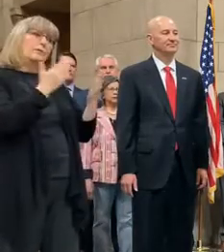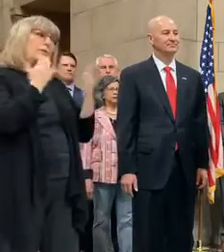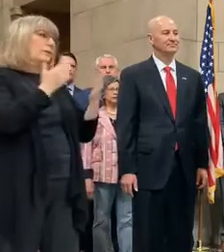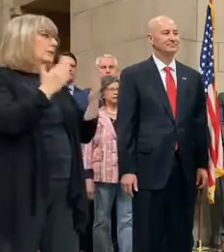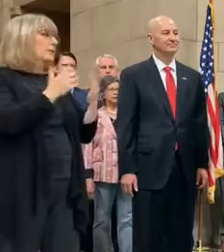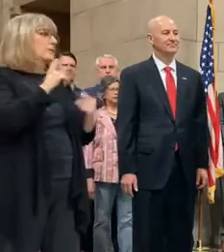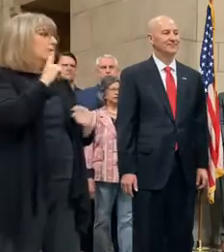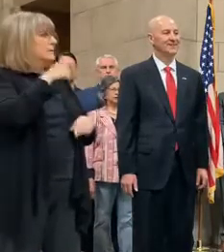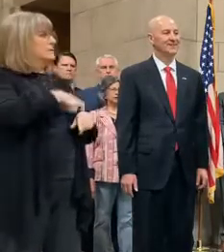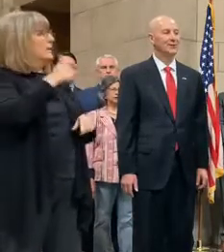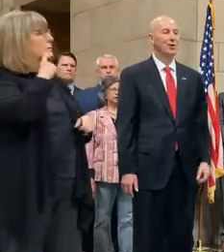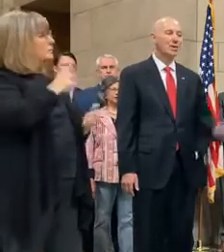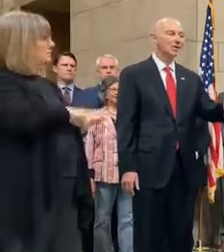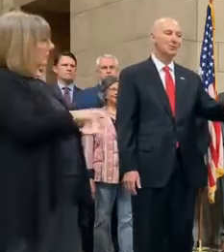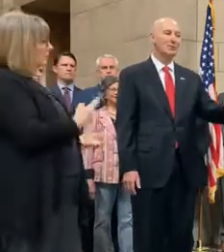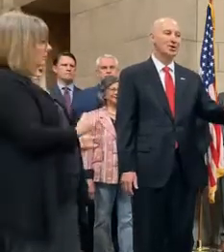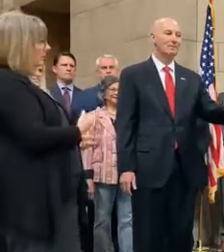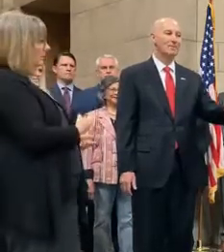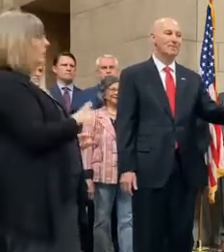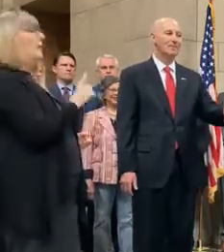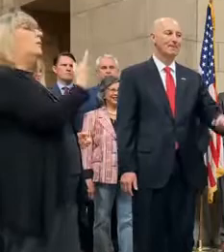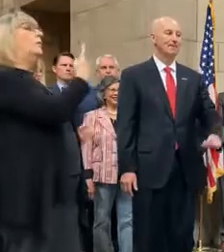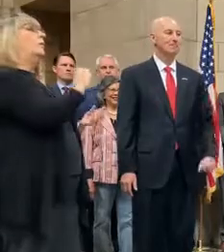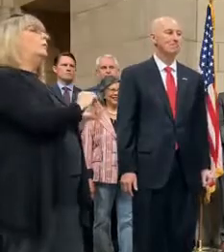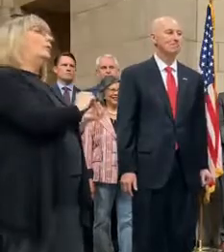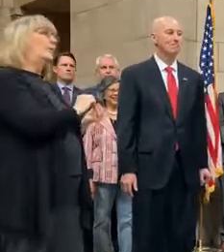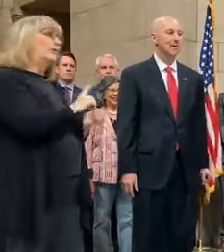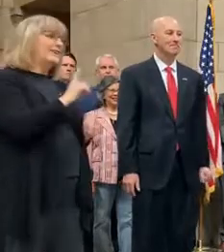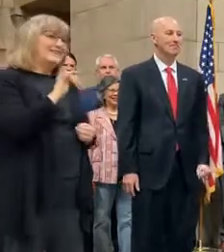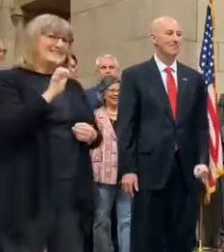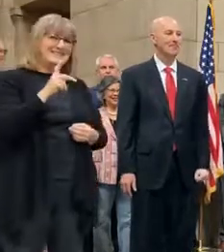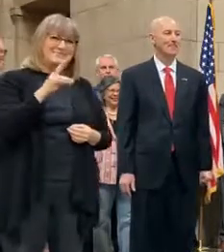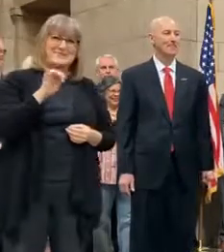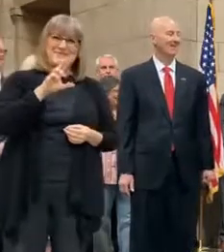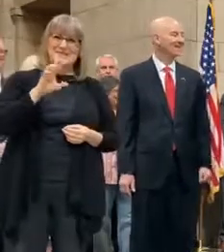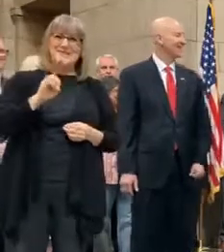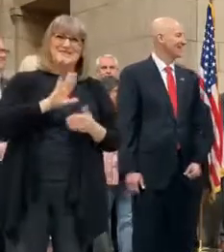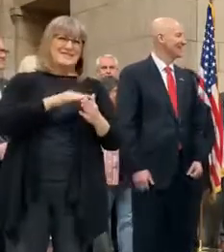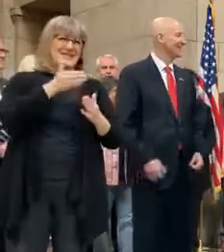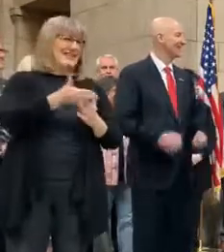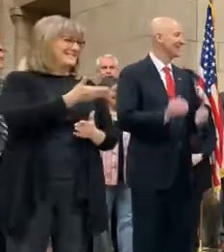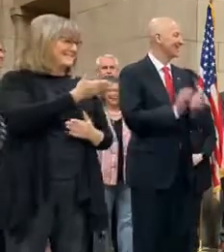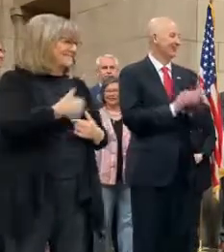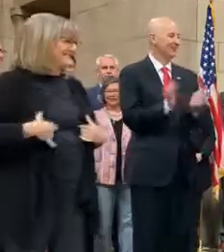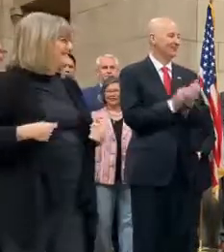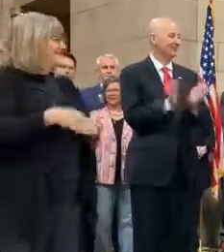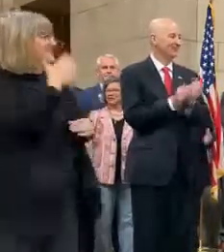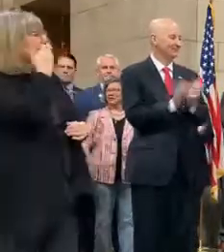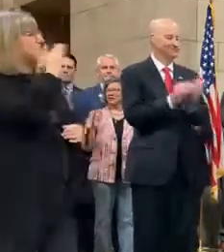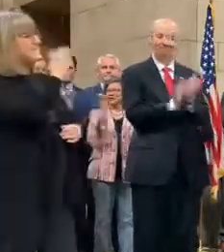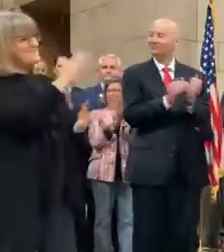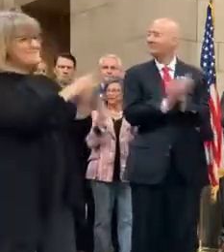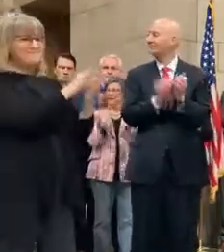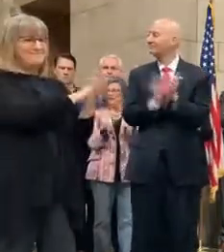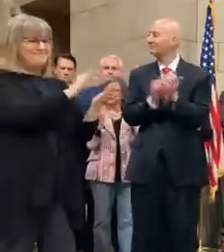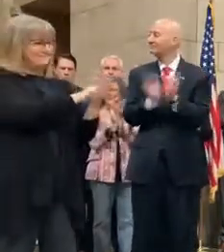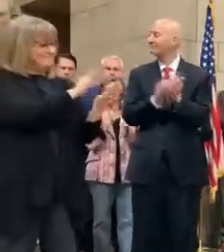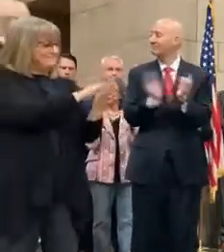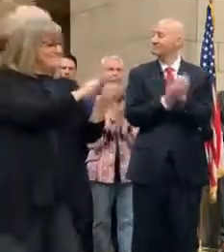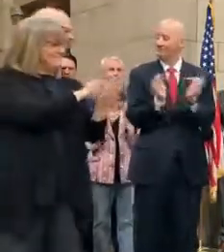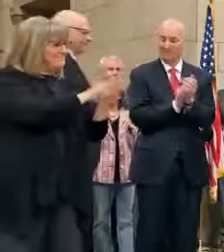much, and I think it's time to sign something, brother. No, we got Dick Pierce yet. Oh, Dick Pierce, I'm sorry. Yeah. Dick, you're next. Thank you.